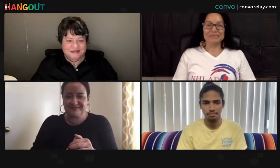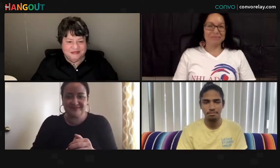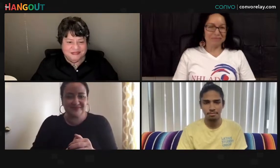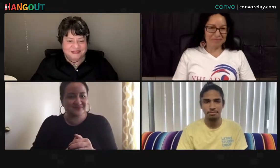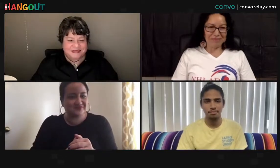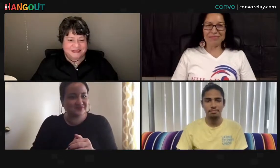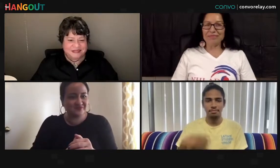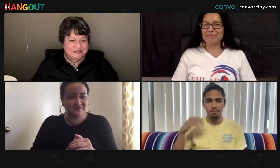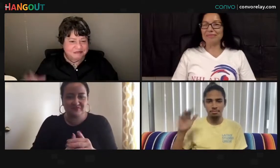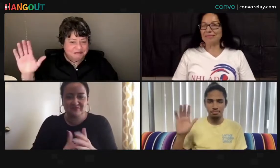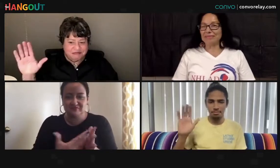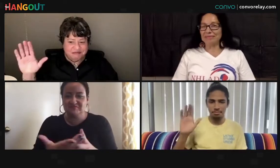share?